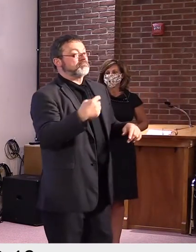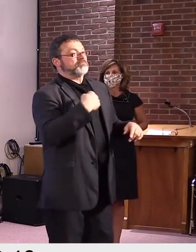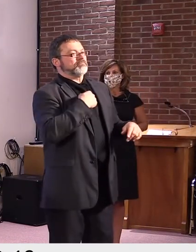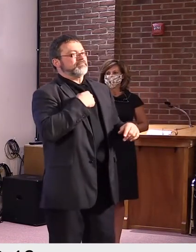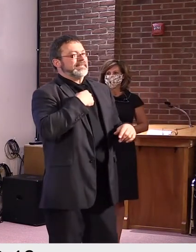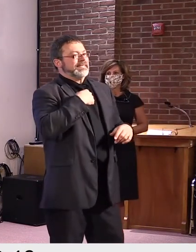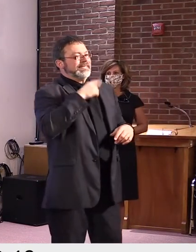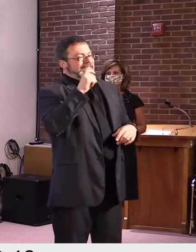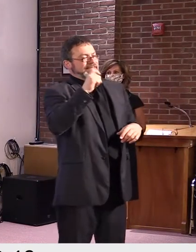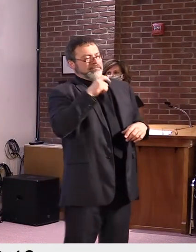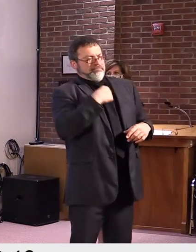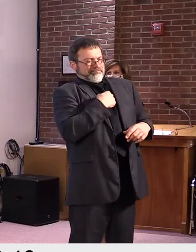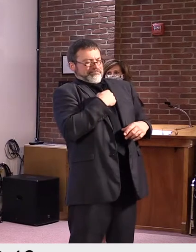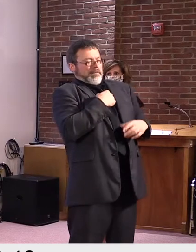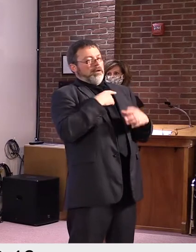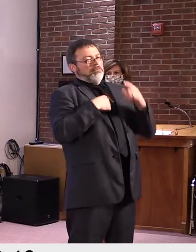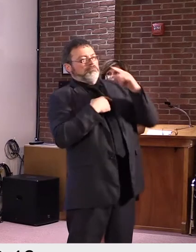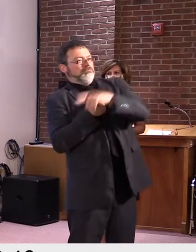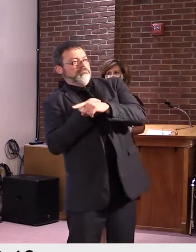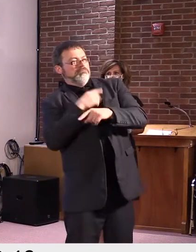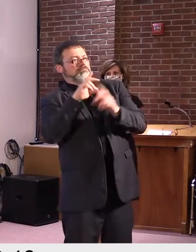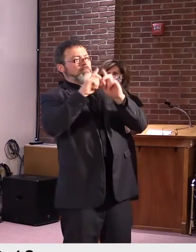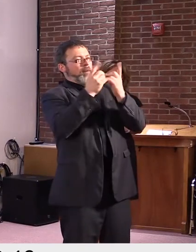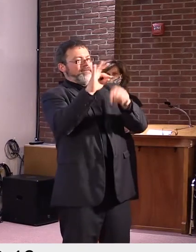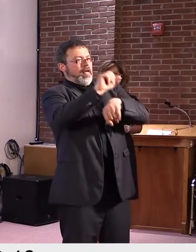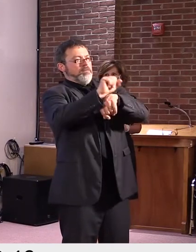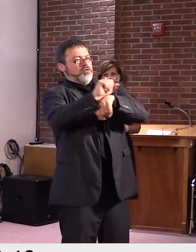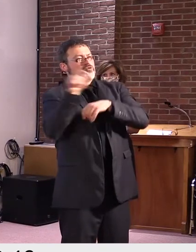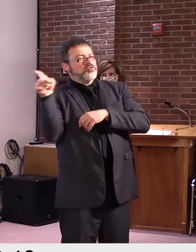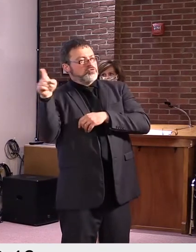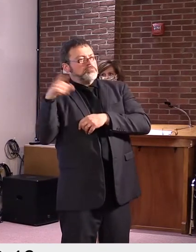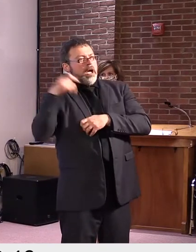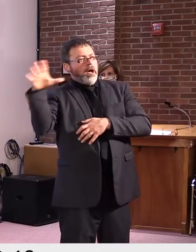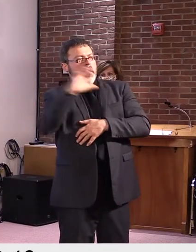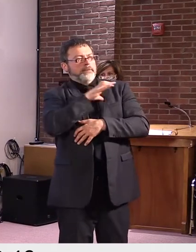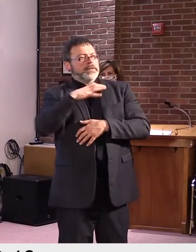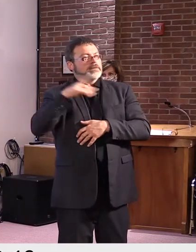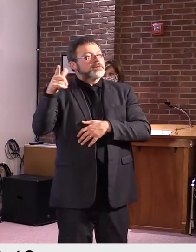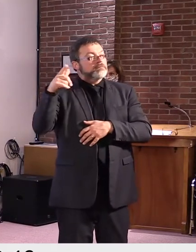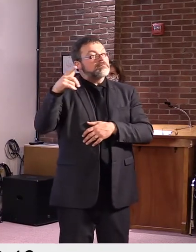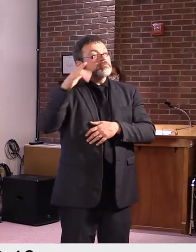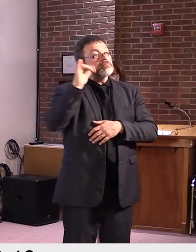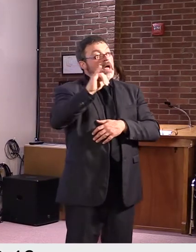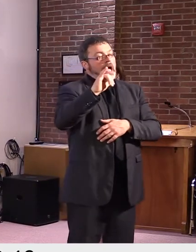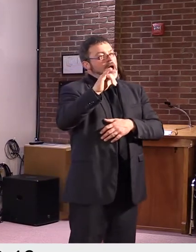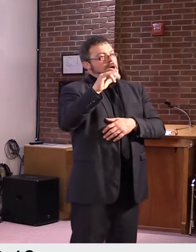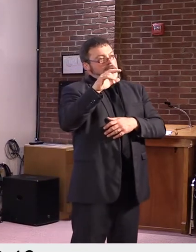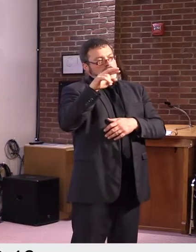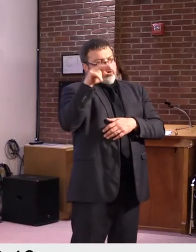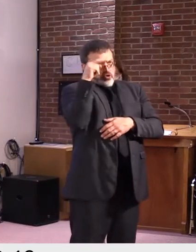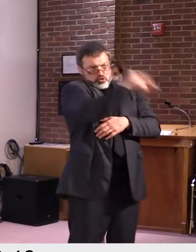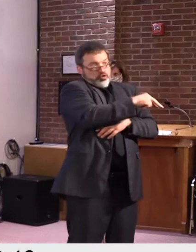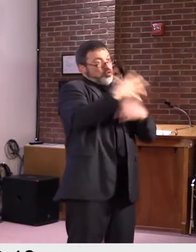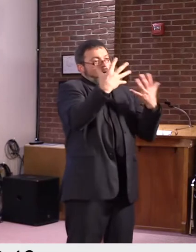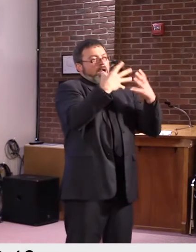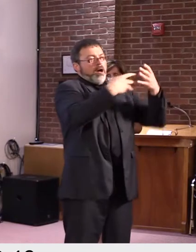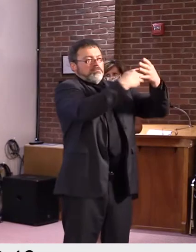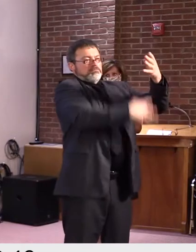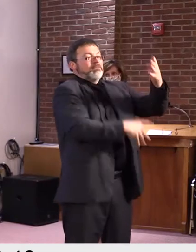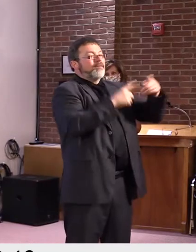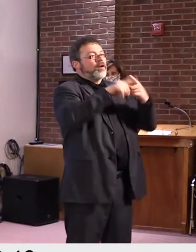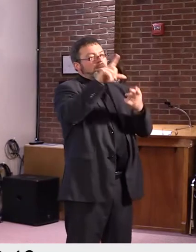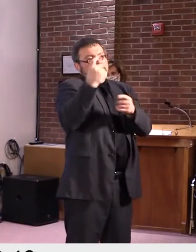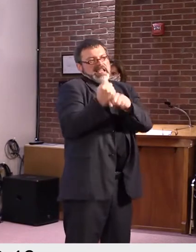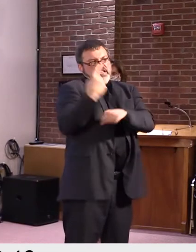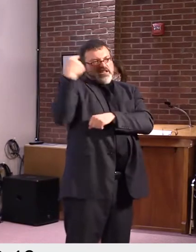on 2019 data when things were pretty good, but we need to provide relief in any way we can to some of the